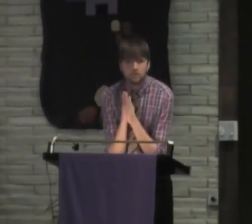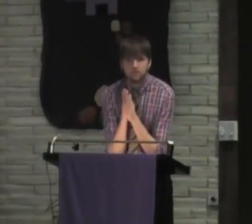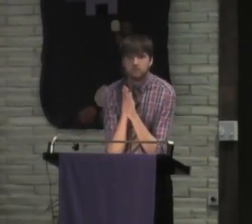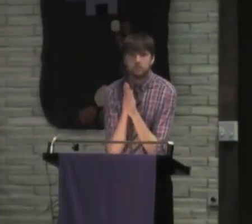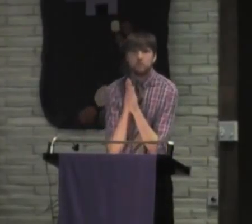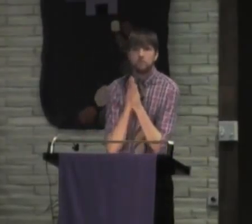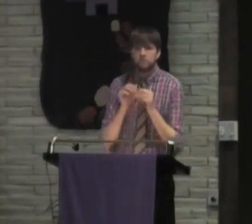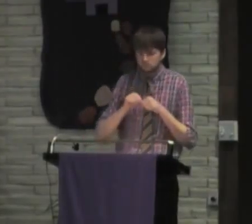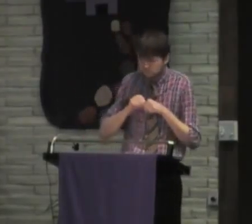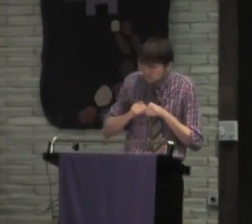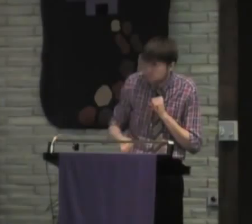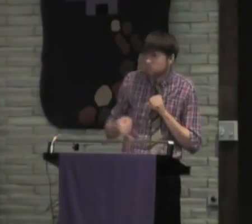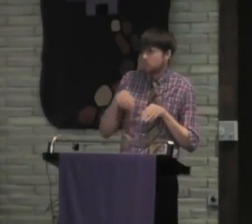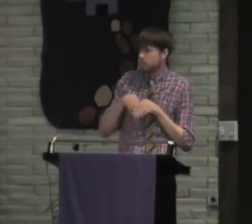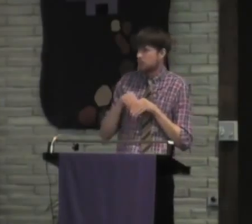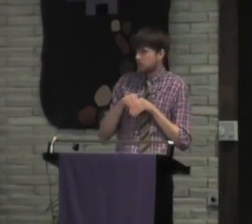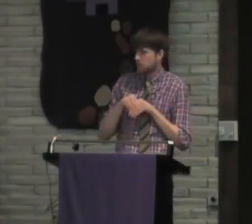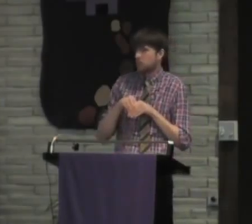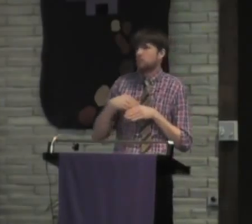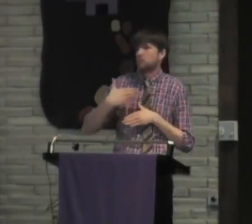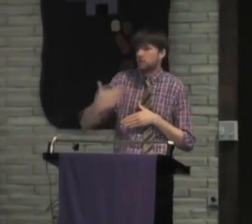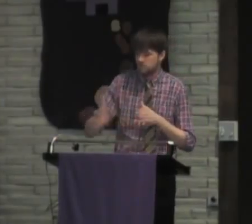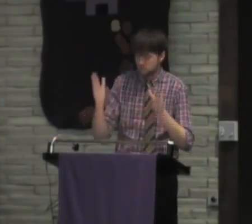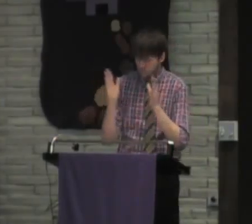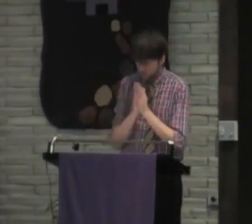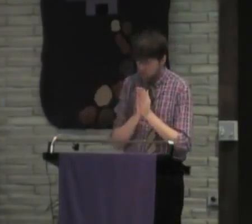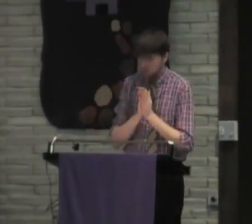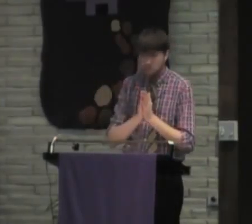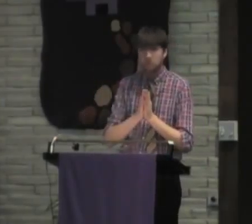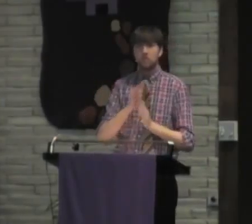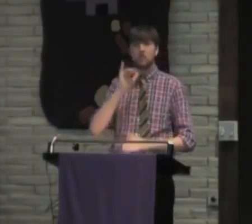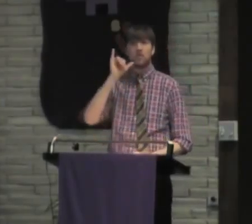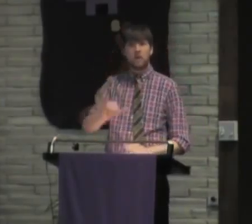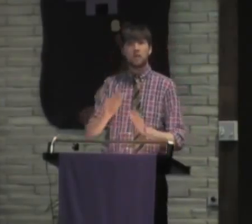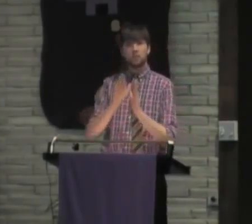He just prayed. He mourned and prayed.